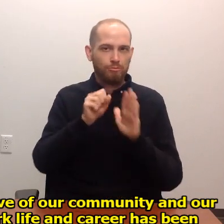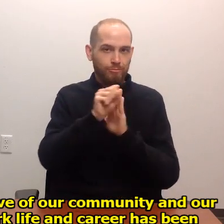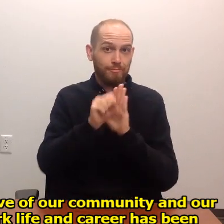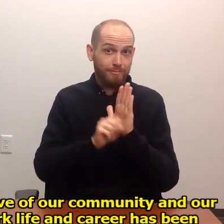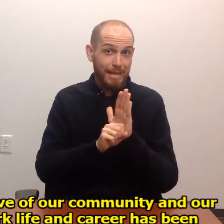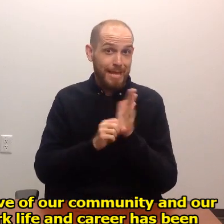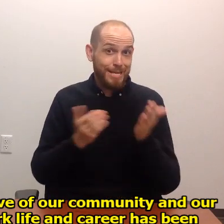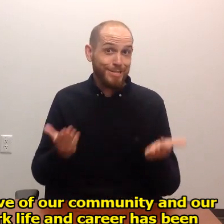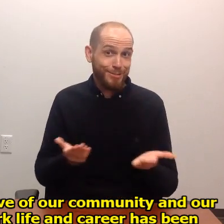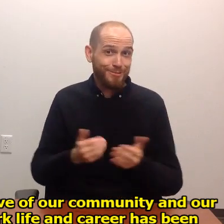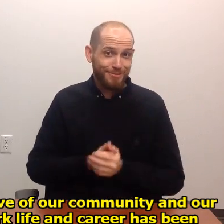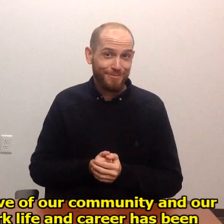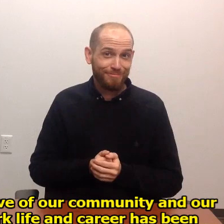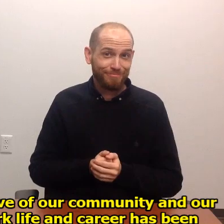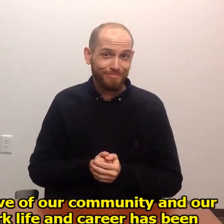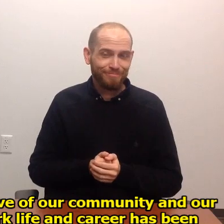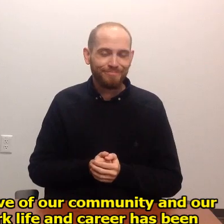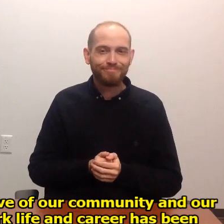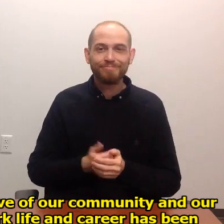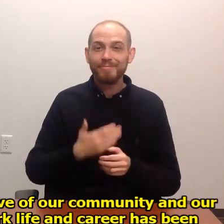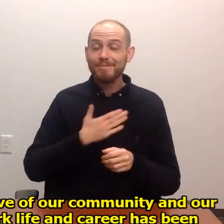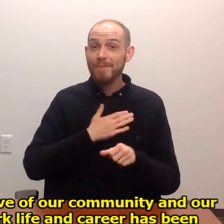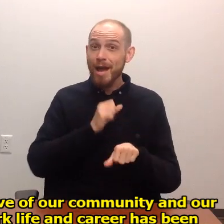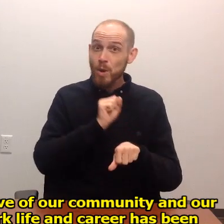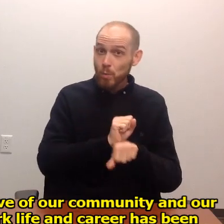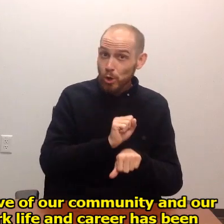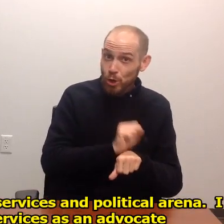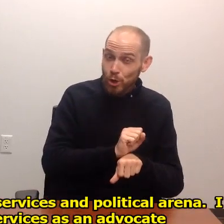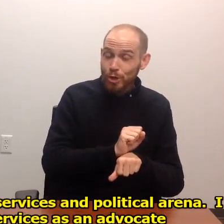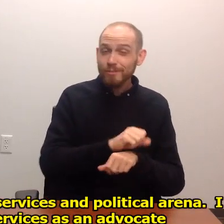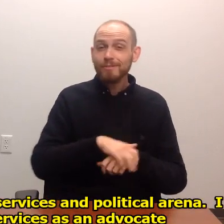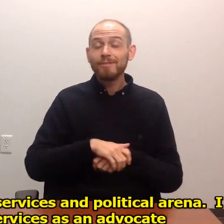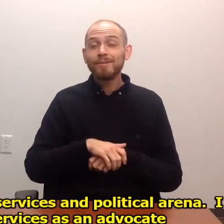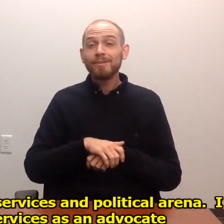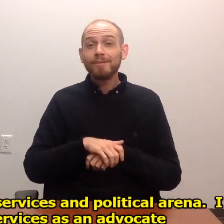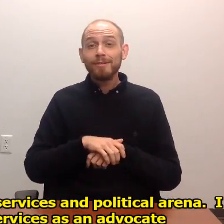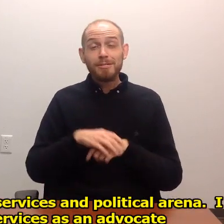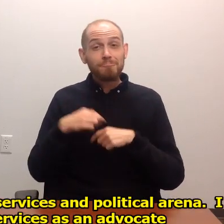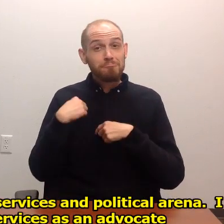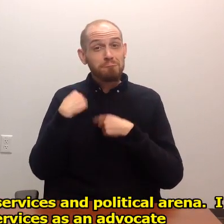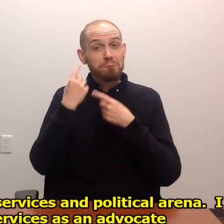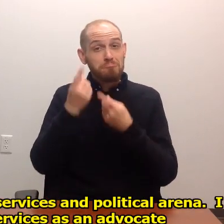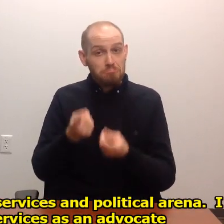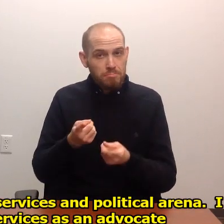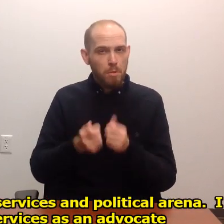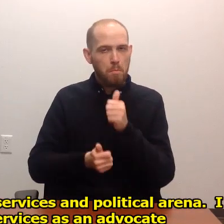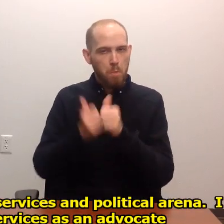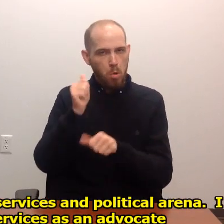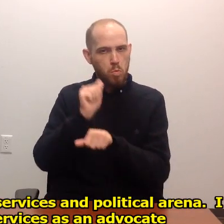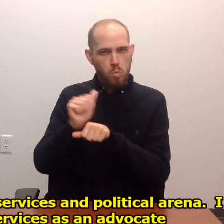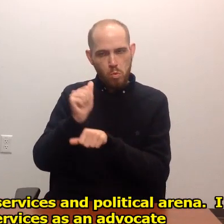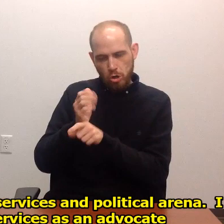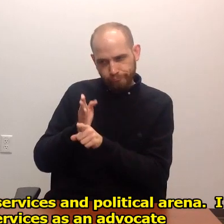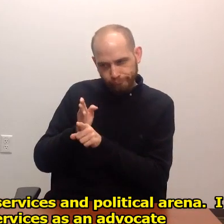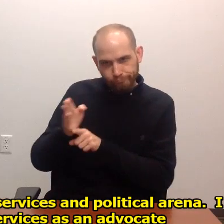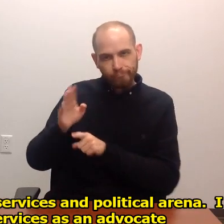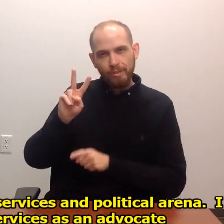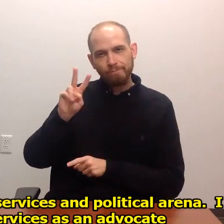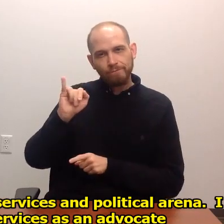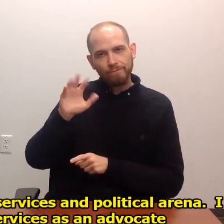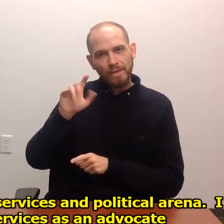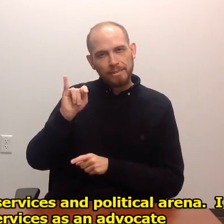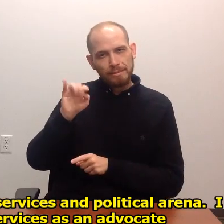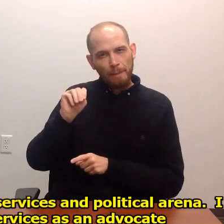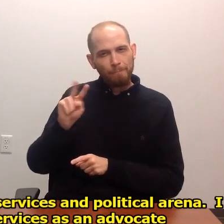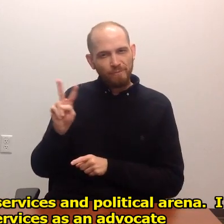work, life, and career has been pretty much in the victim services and